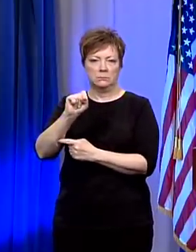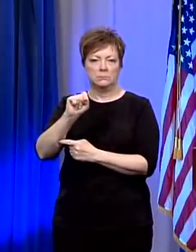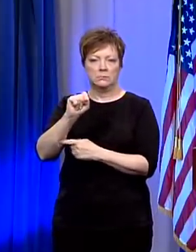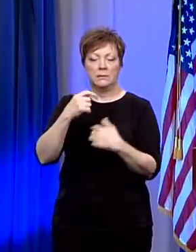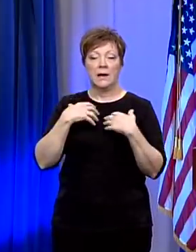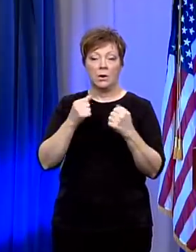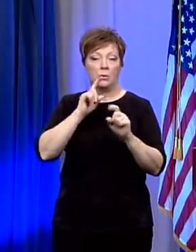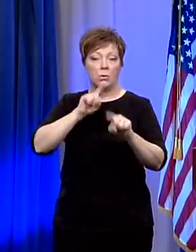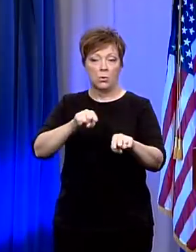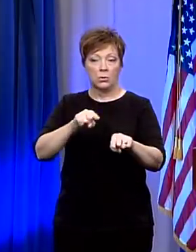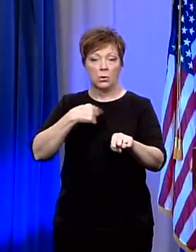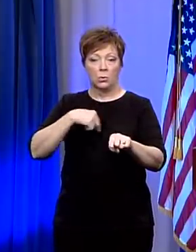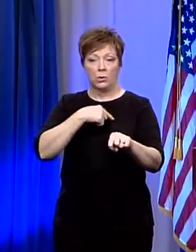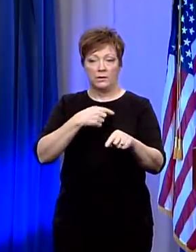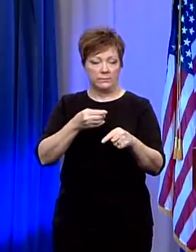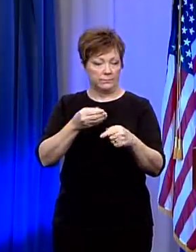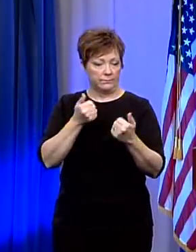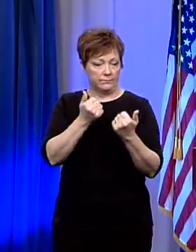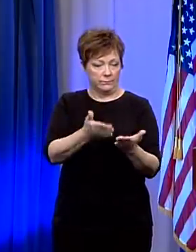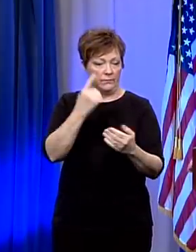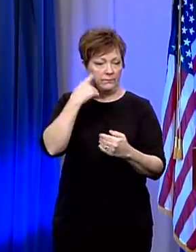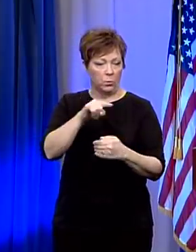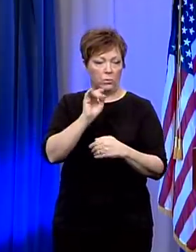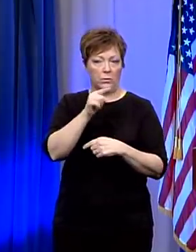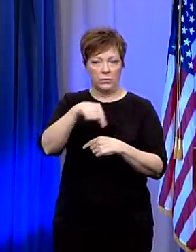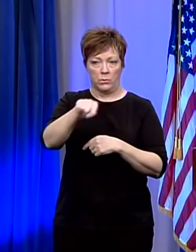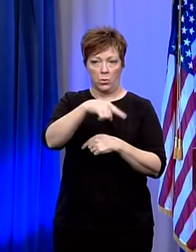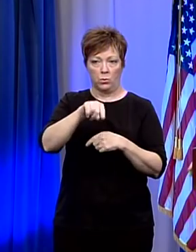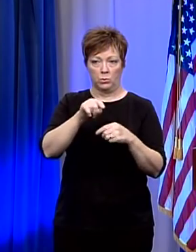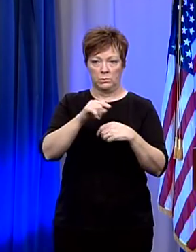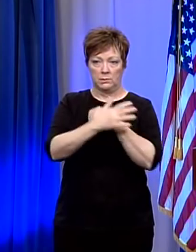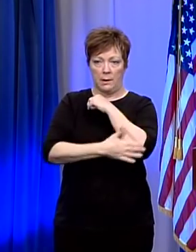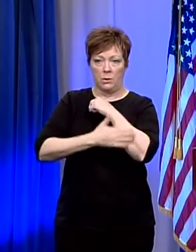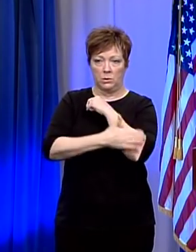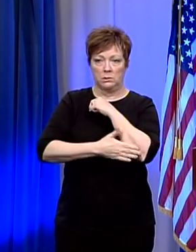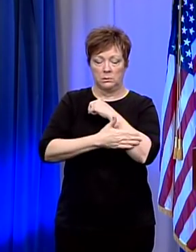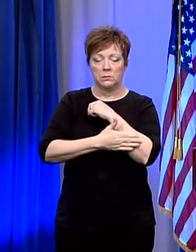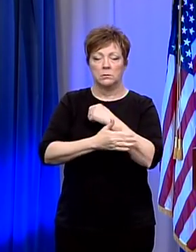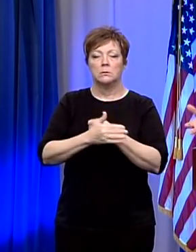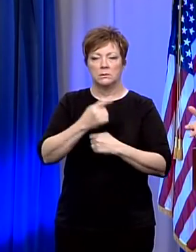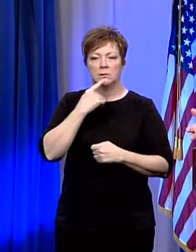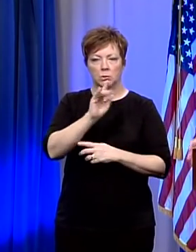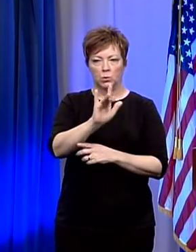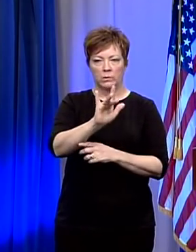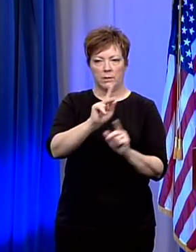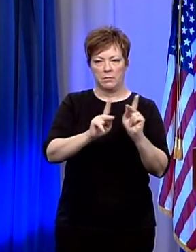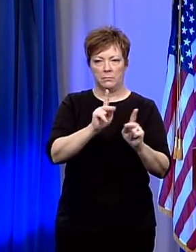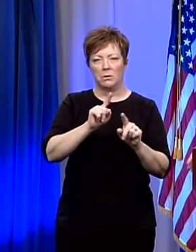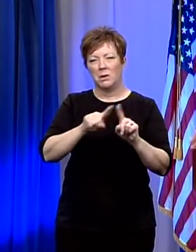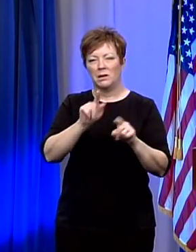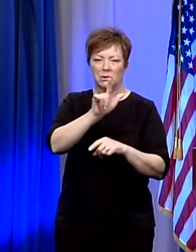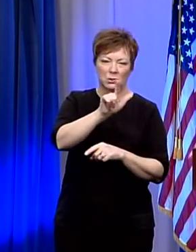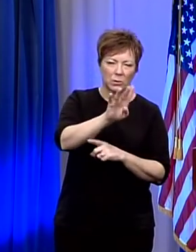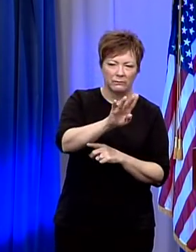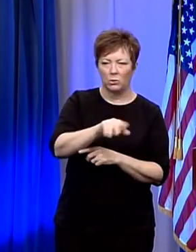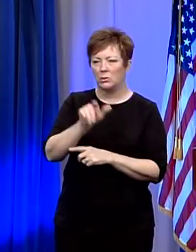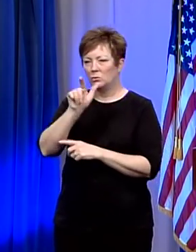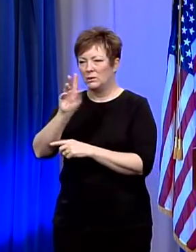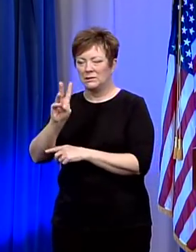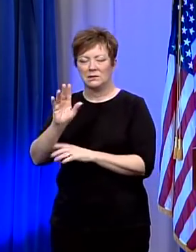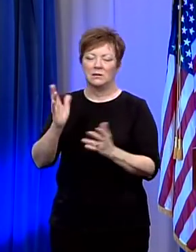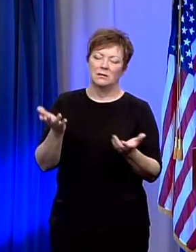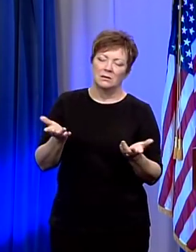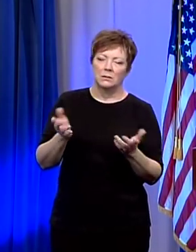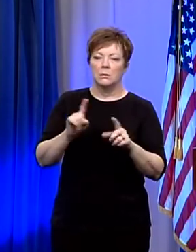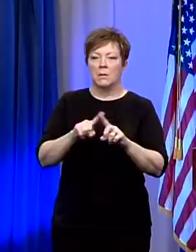that we've issued for these counties, we've said 25 people, but obviously, 24 and 26 aren't that different. What matters is that people